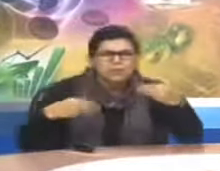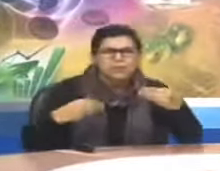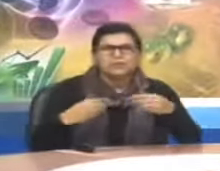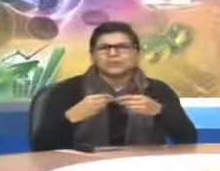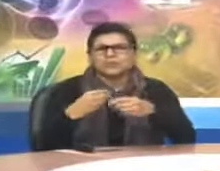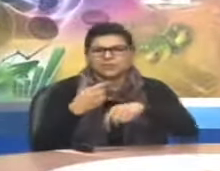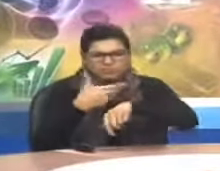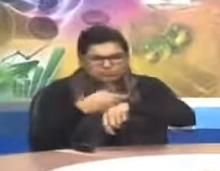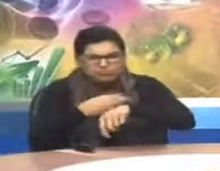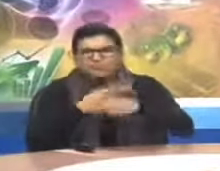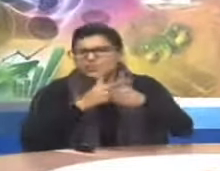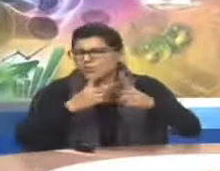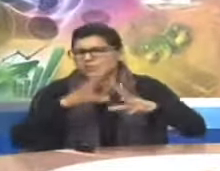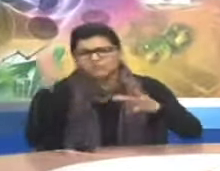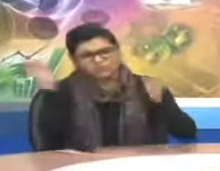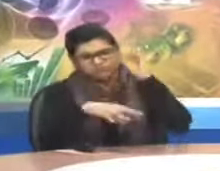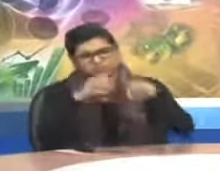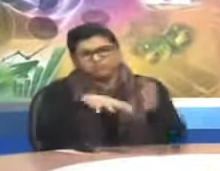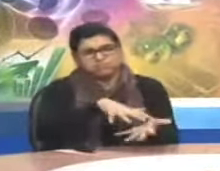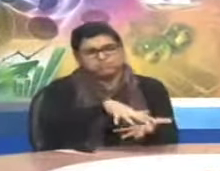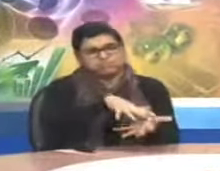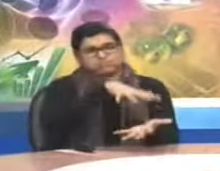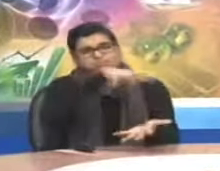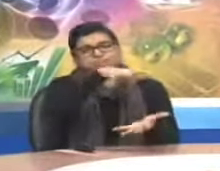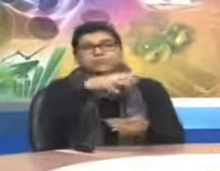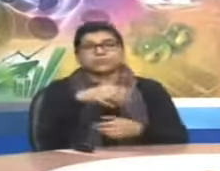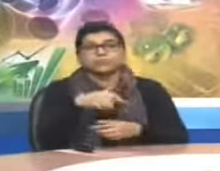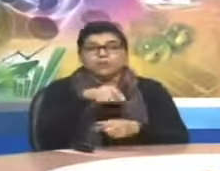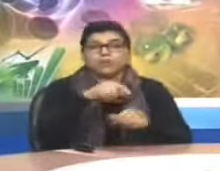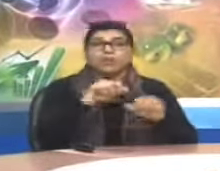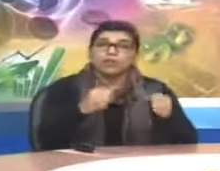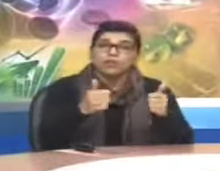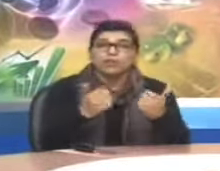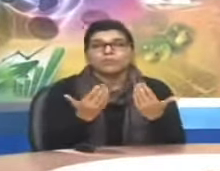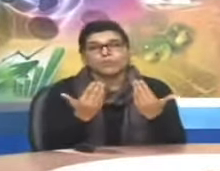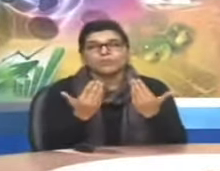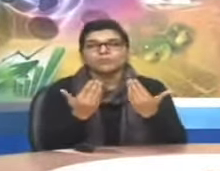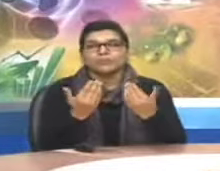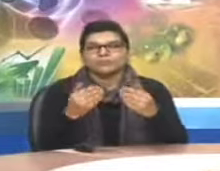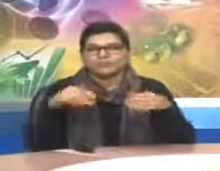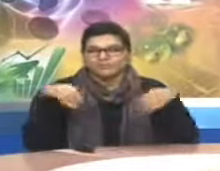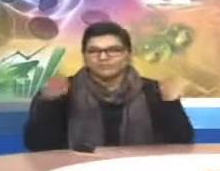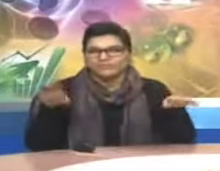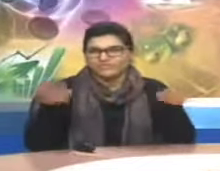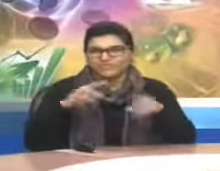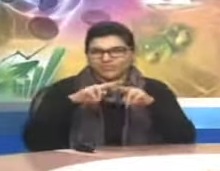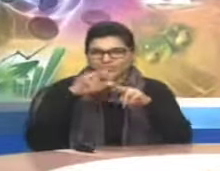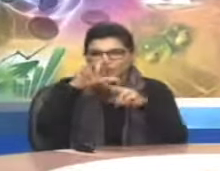if we throw different type of garbage, just take example of biomedical wastes,